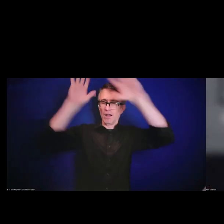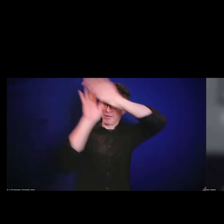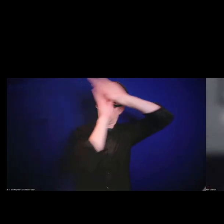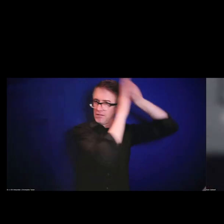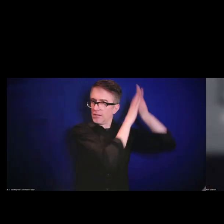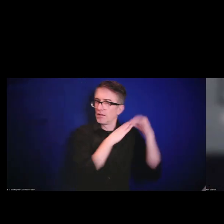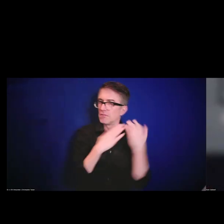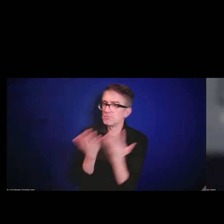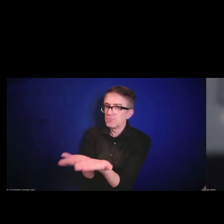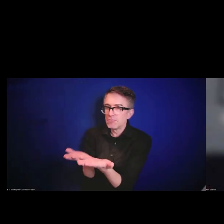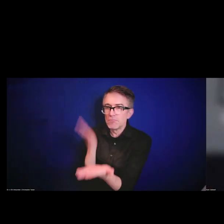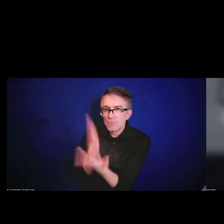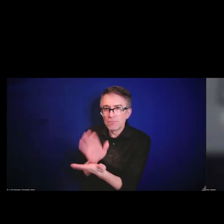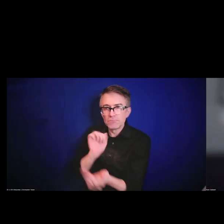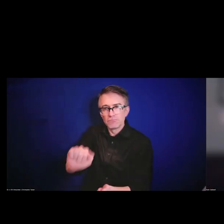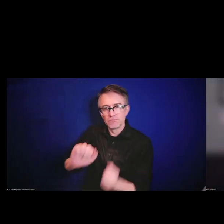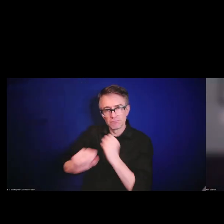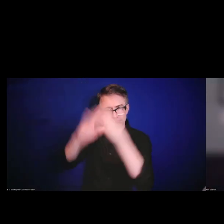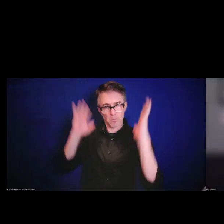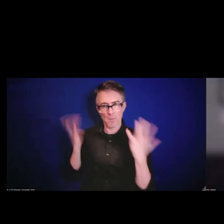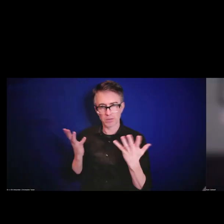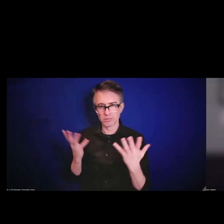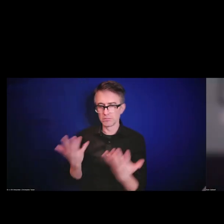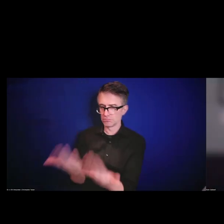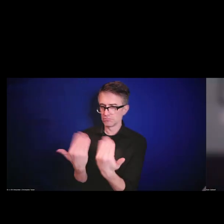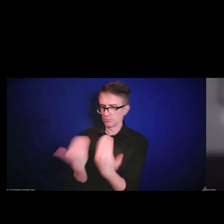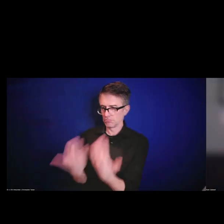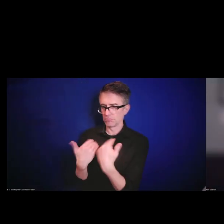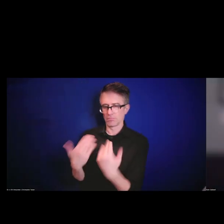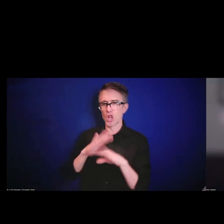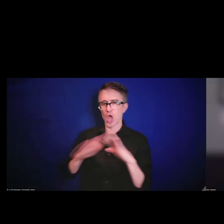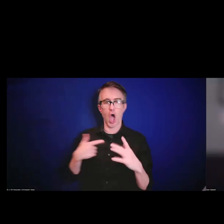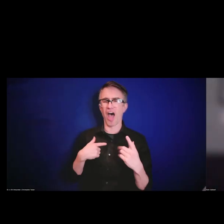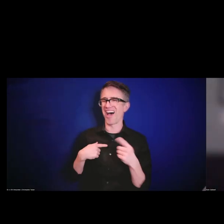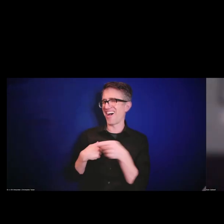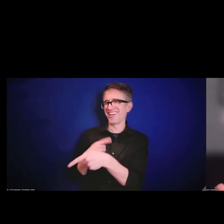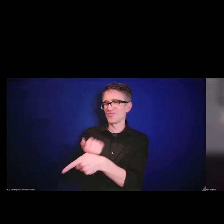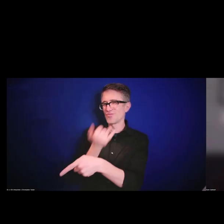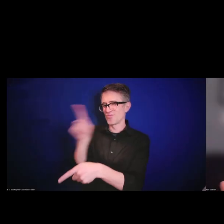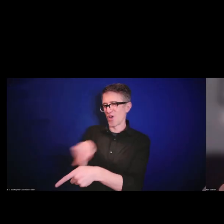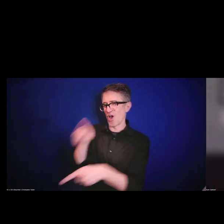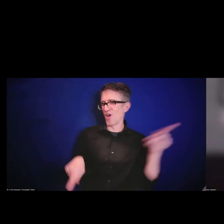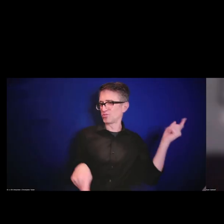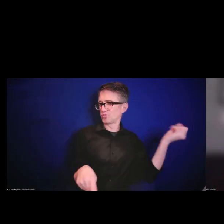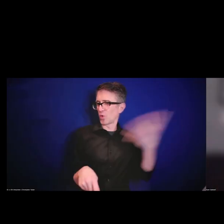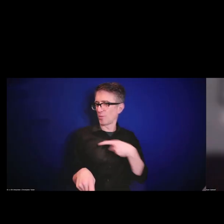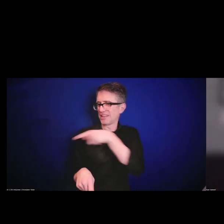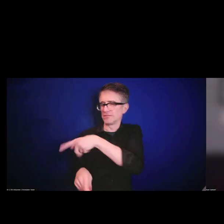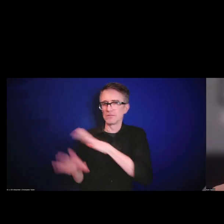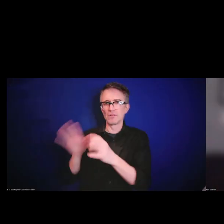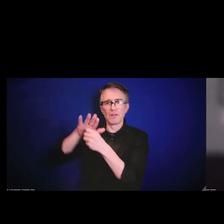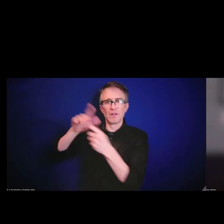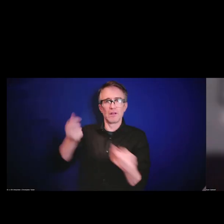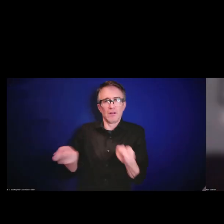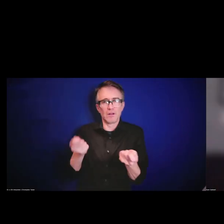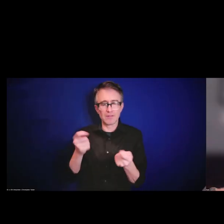data systems. And so once you sort of unlearn those things and then learn, really how you're